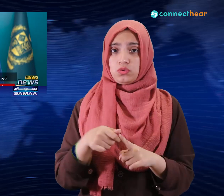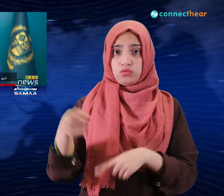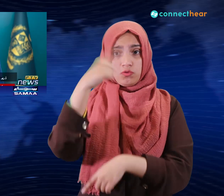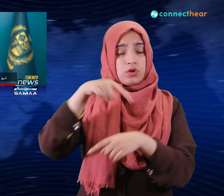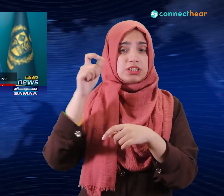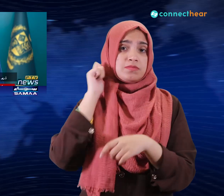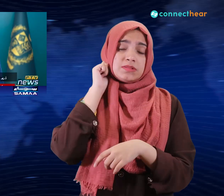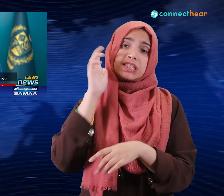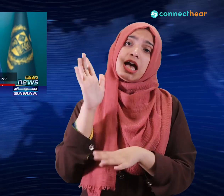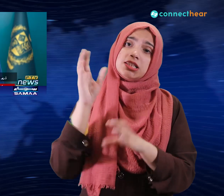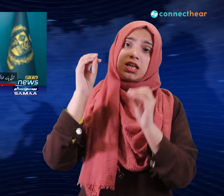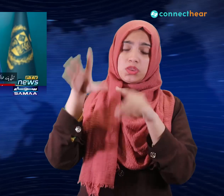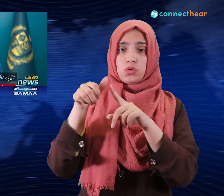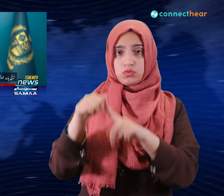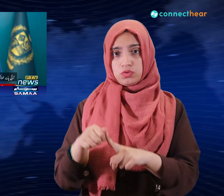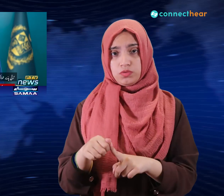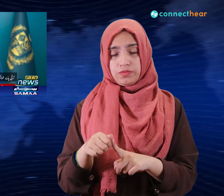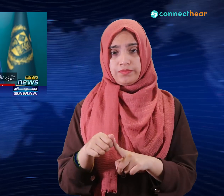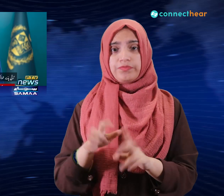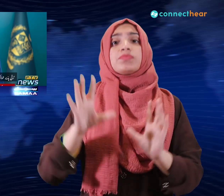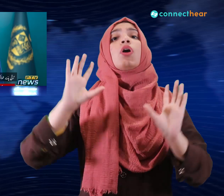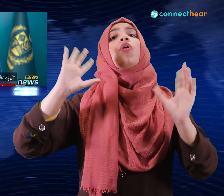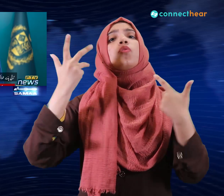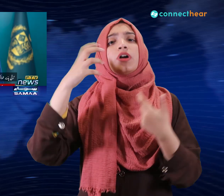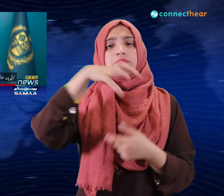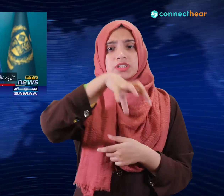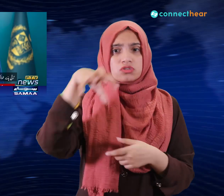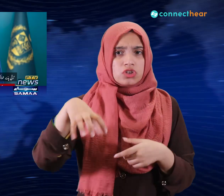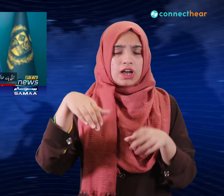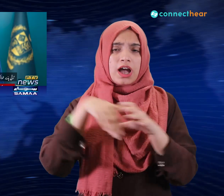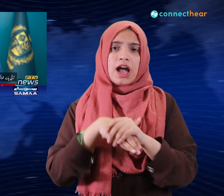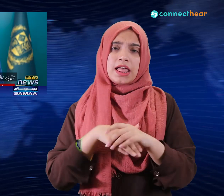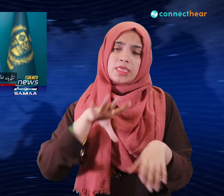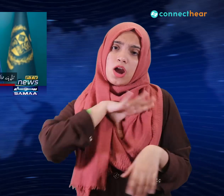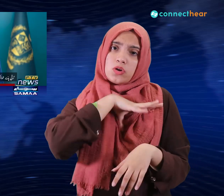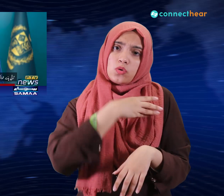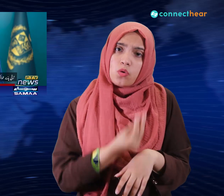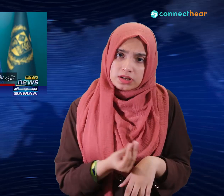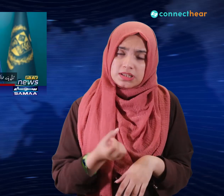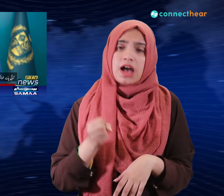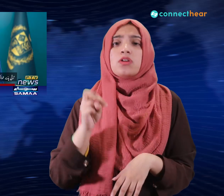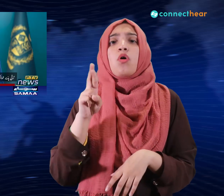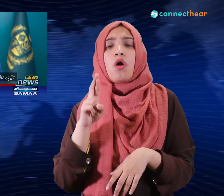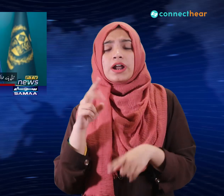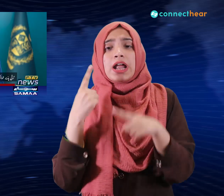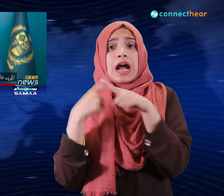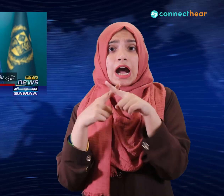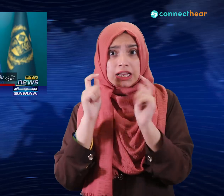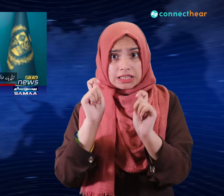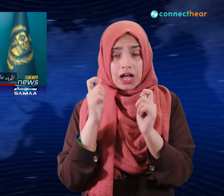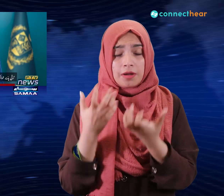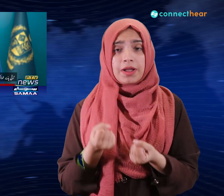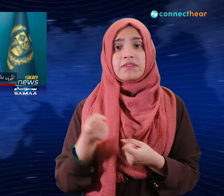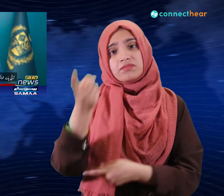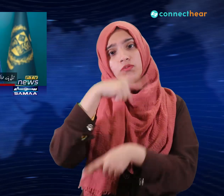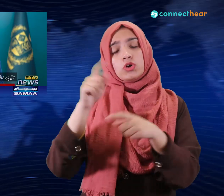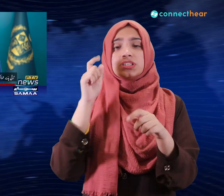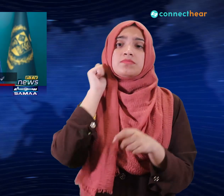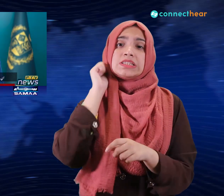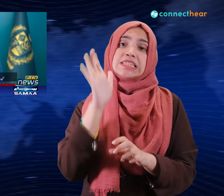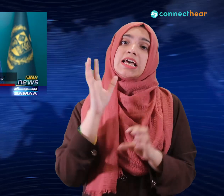rescinded. The vast amounts of illicit finance which flow out of the developing countries must be